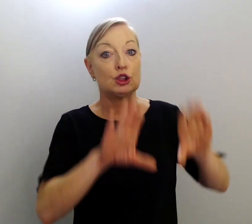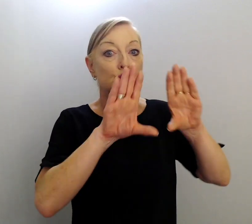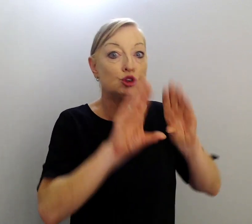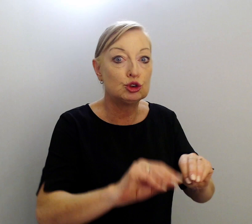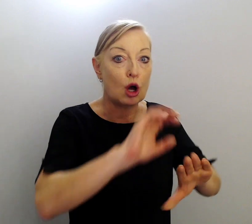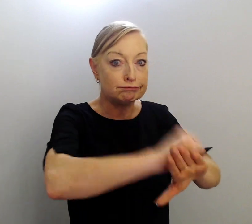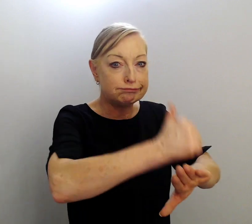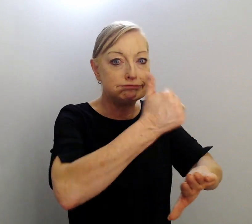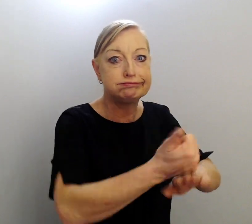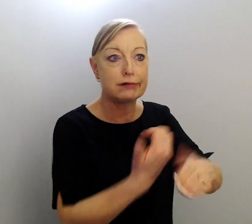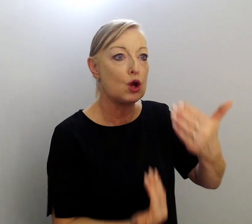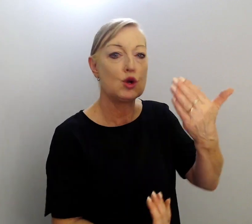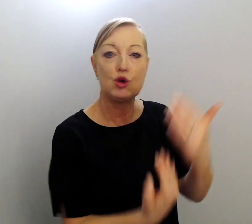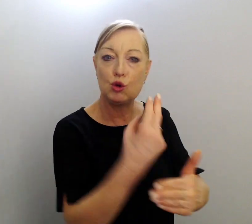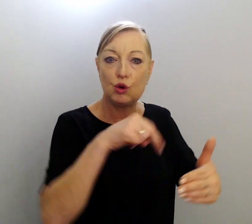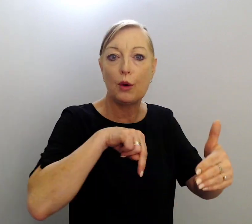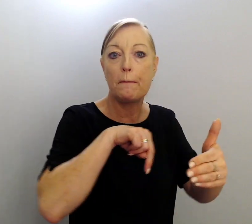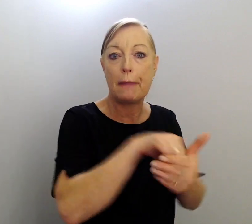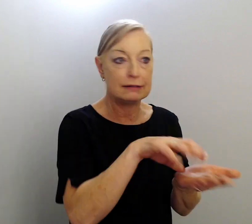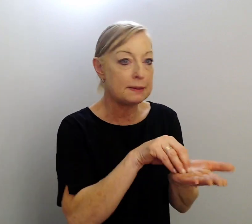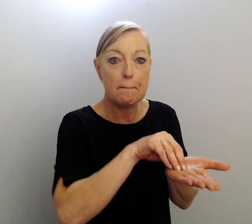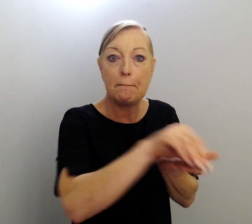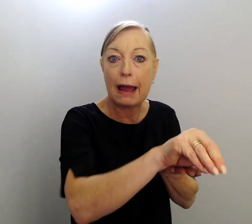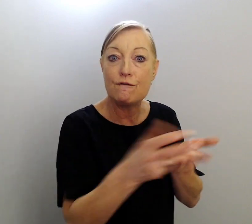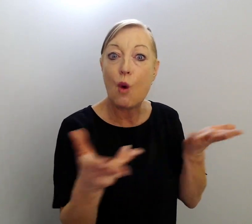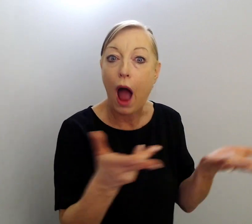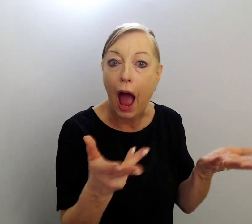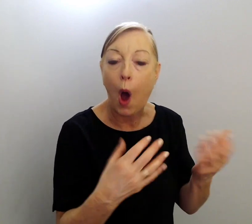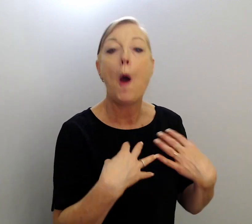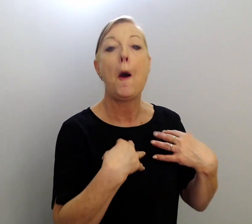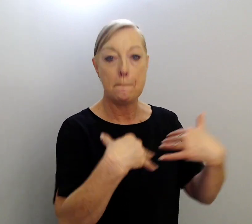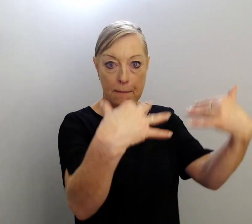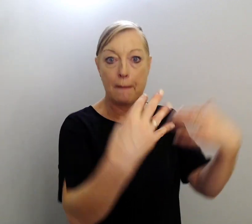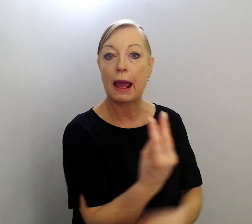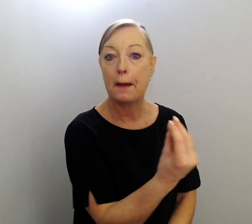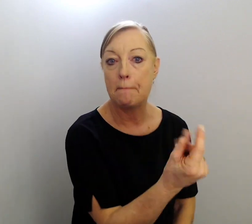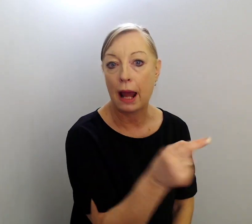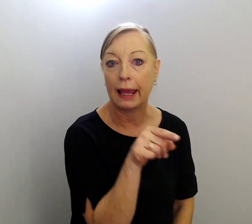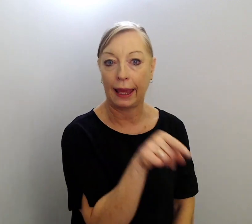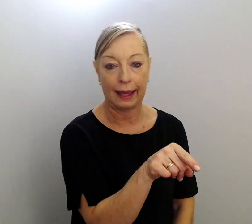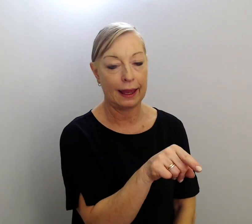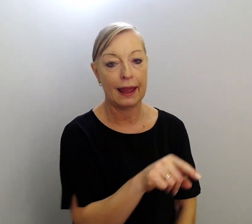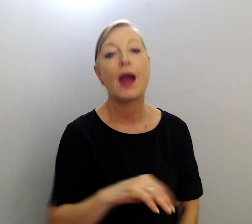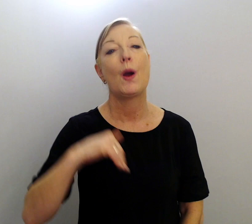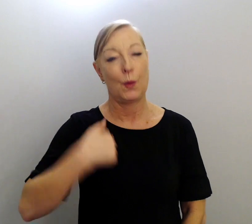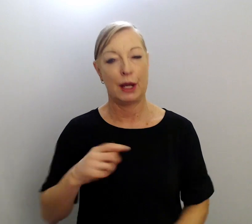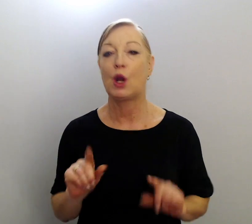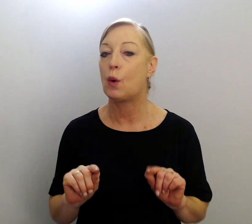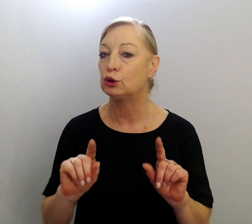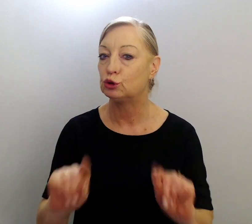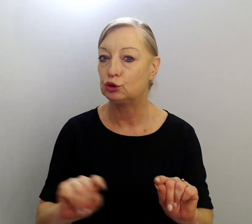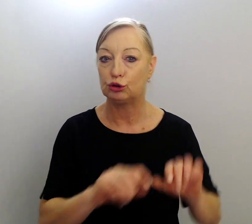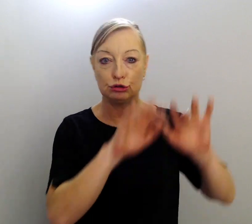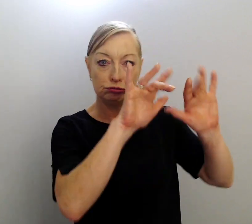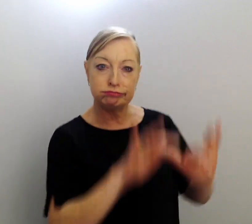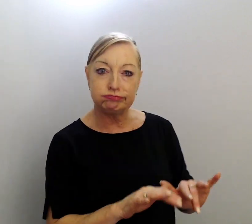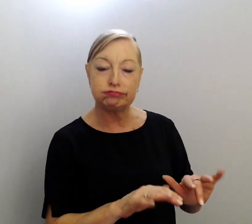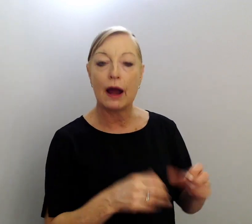now, preventing the creation of new barriers using public funds. We already know how to draft an